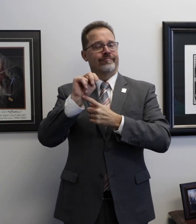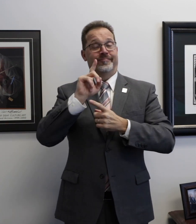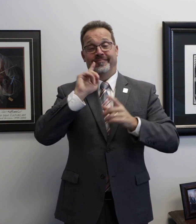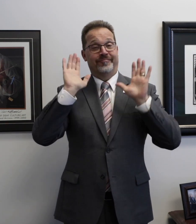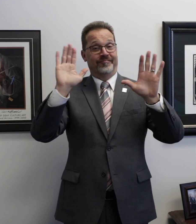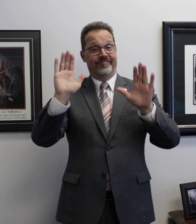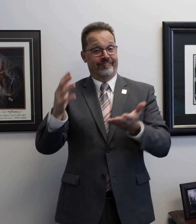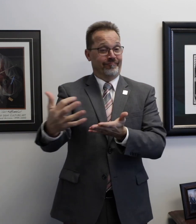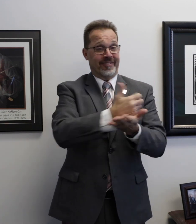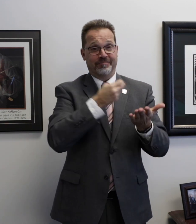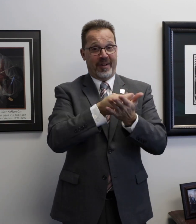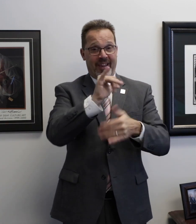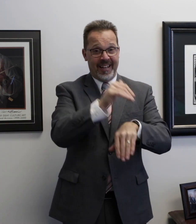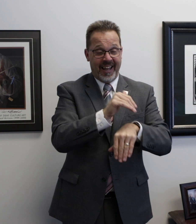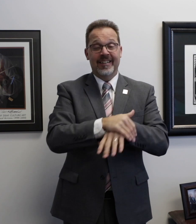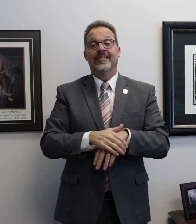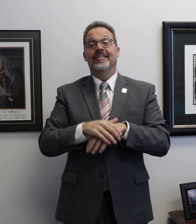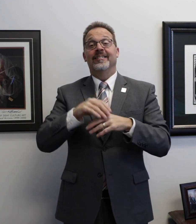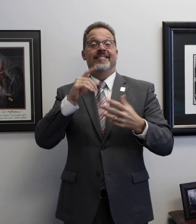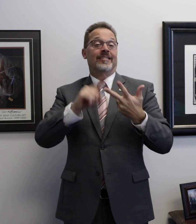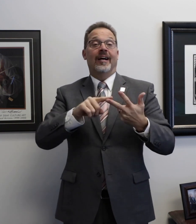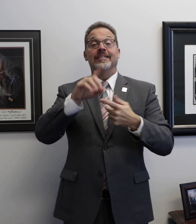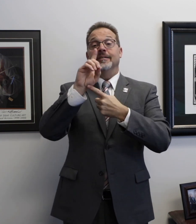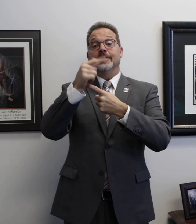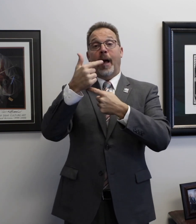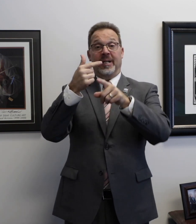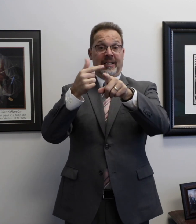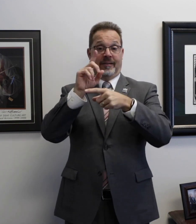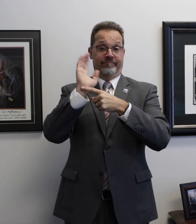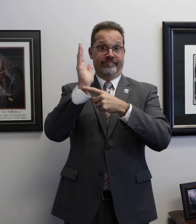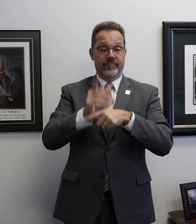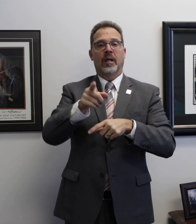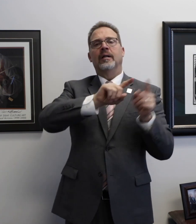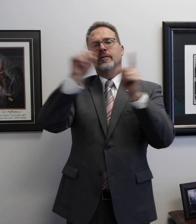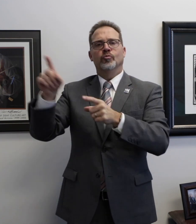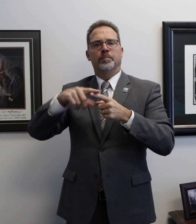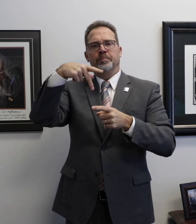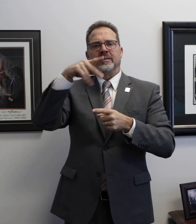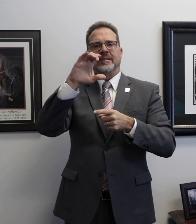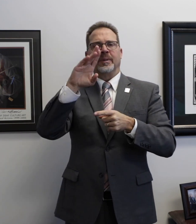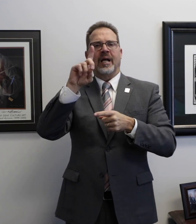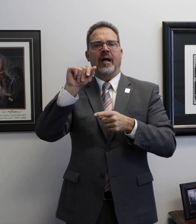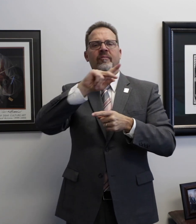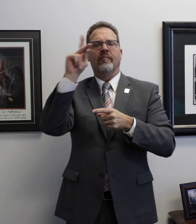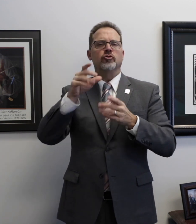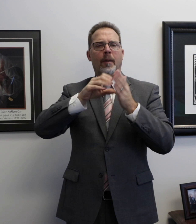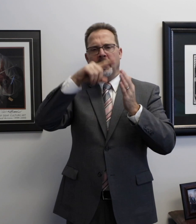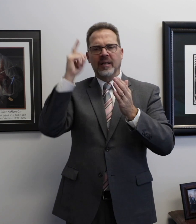course, was a wonderful event and able to bring in some fundraising support for the parents group. The next day, Dominic Gordine, our guest speaker, also